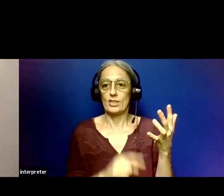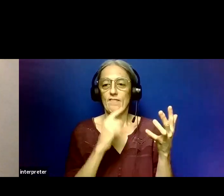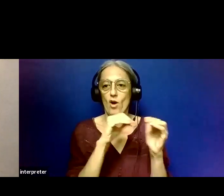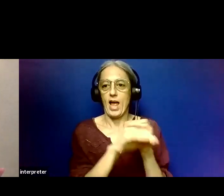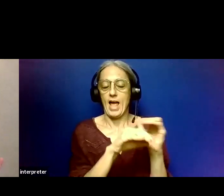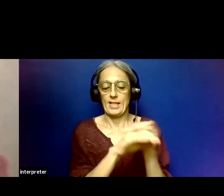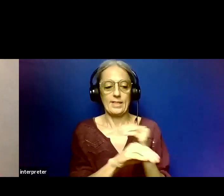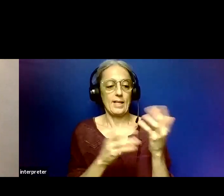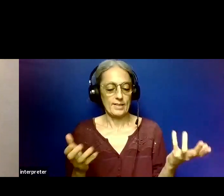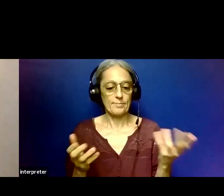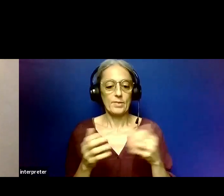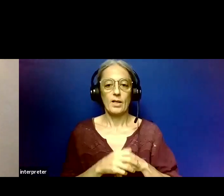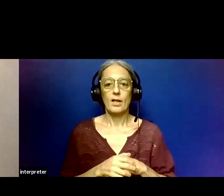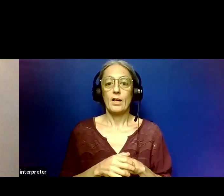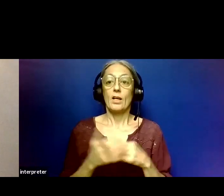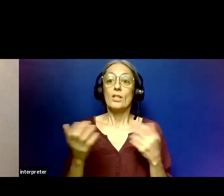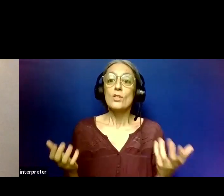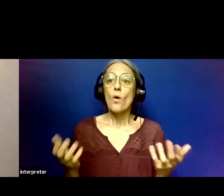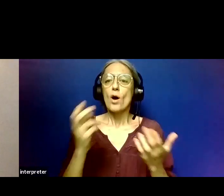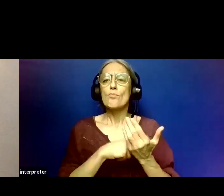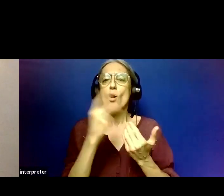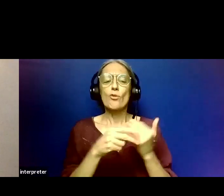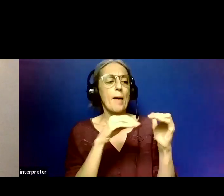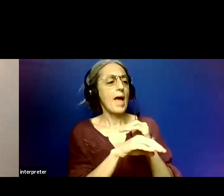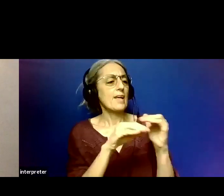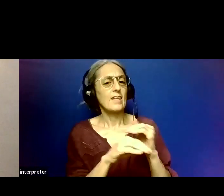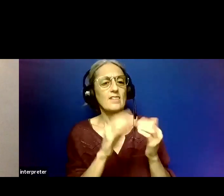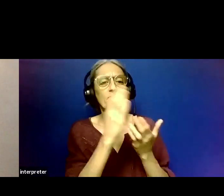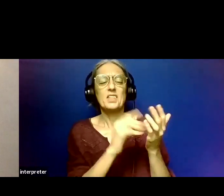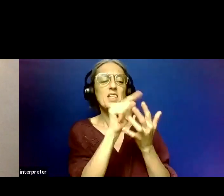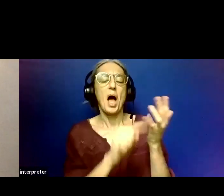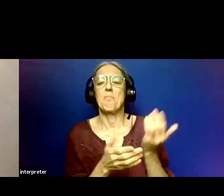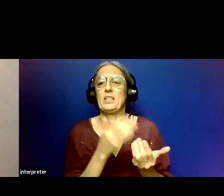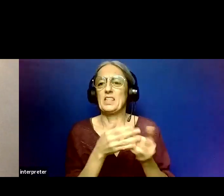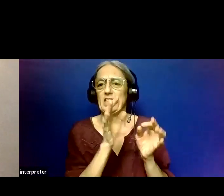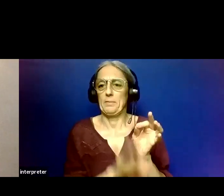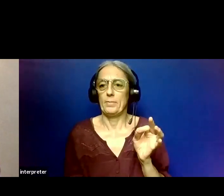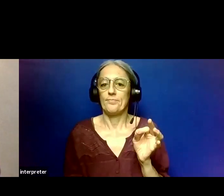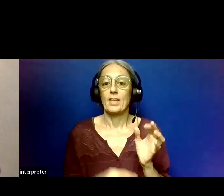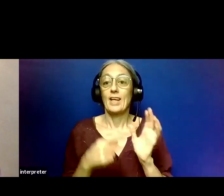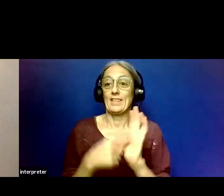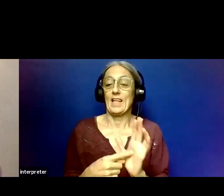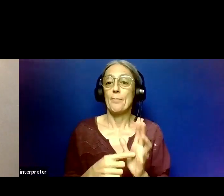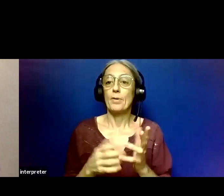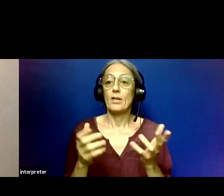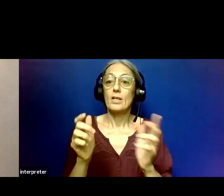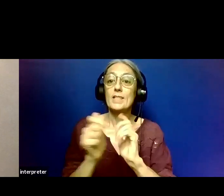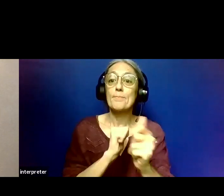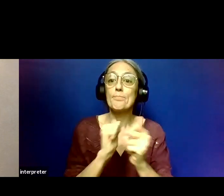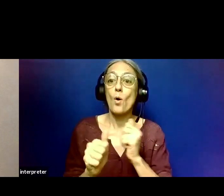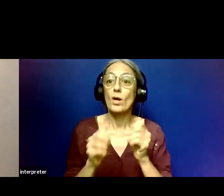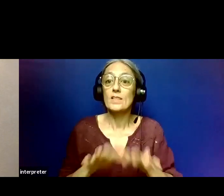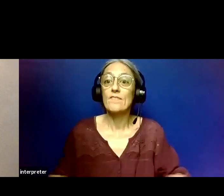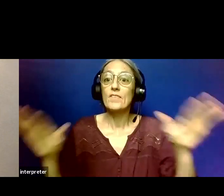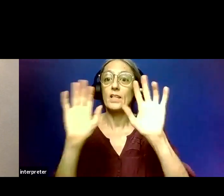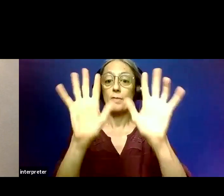So some things for program access are fairly simple. For example, bleachers at athletic fields must be accessible. And